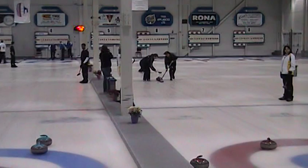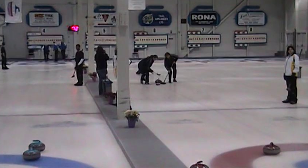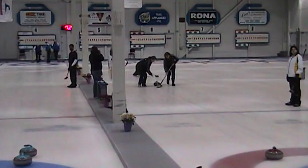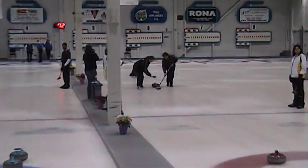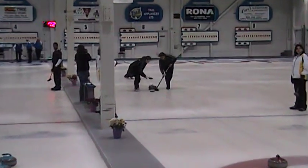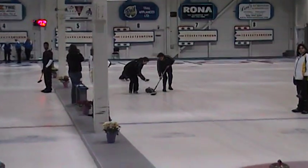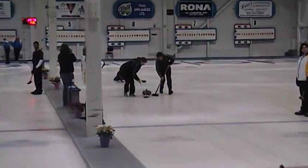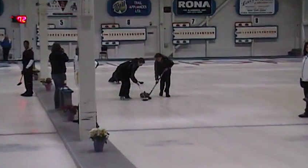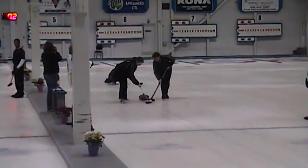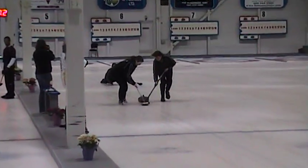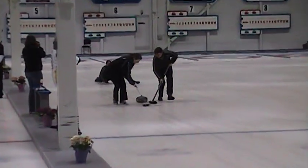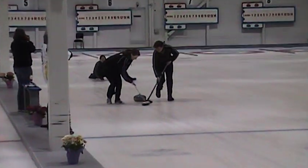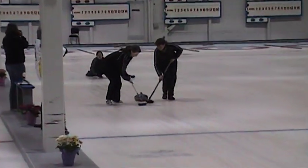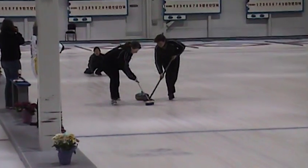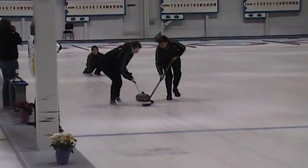And I thought maybe this cord might be.